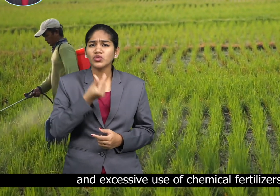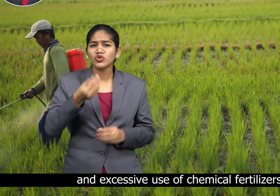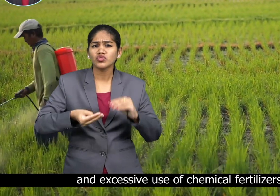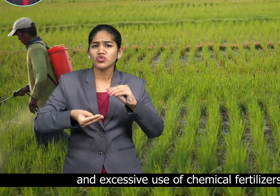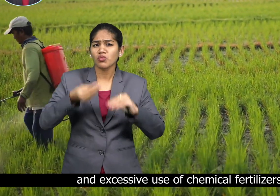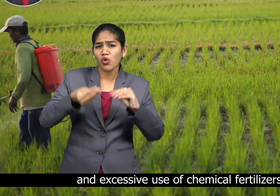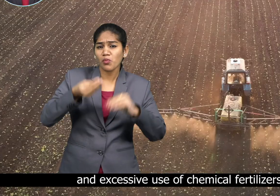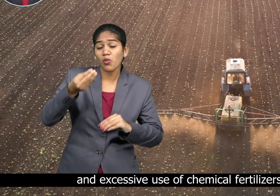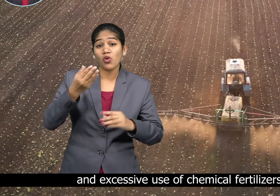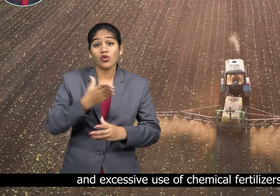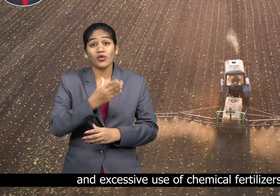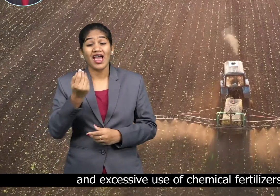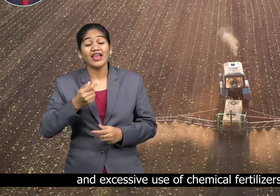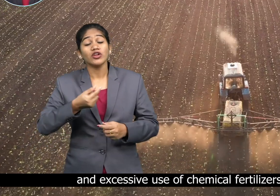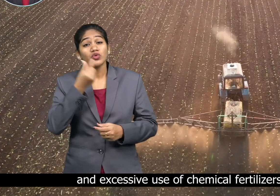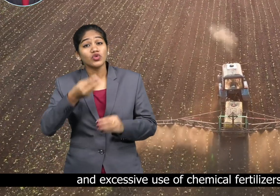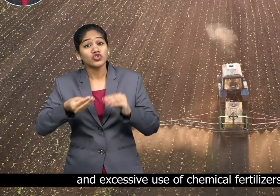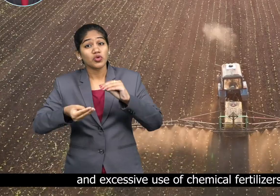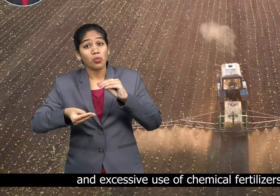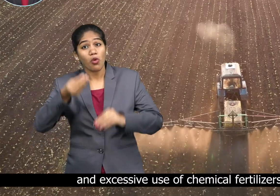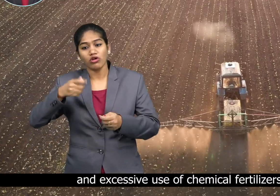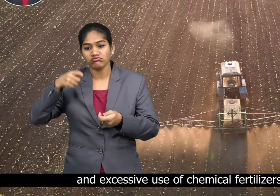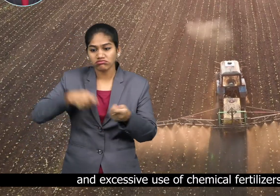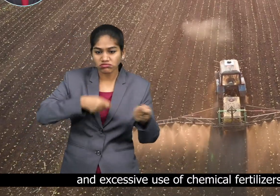chemical fertilizers and pesticides.